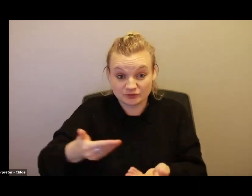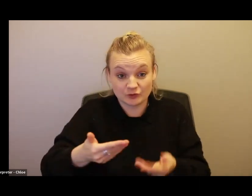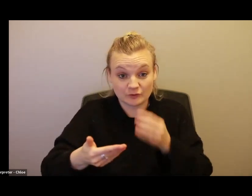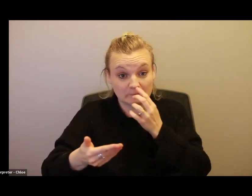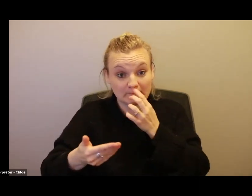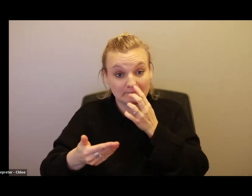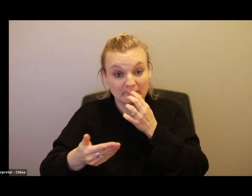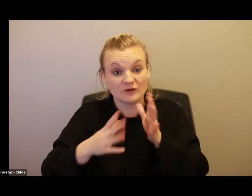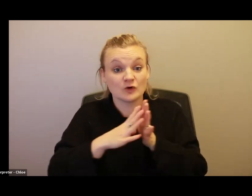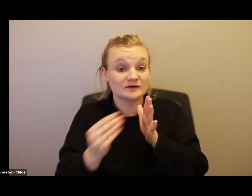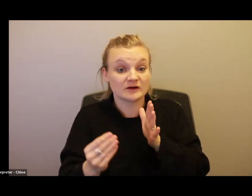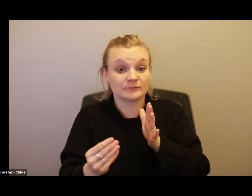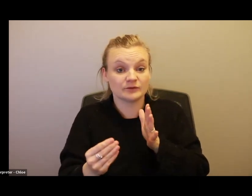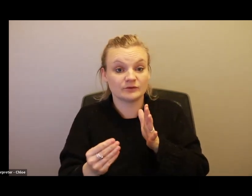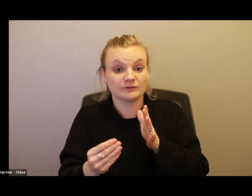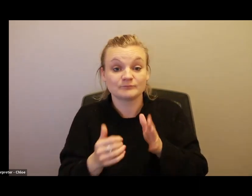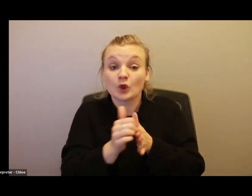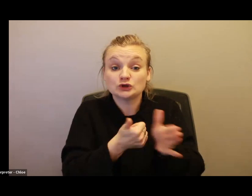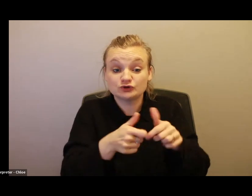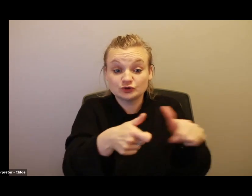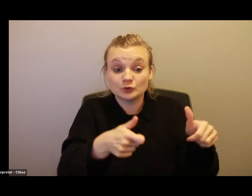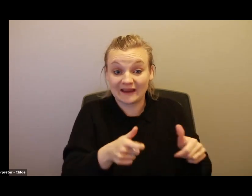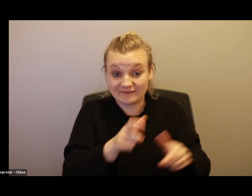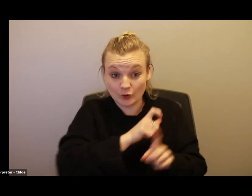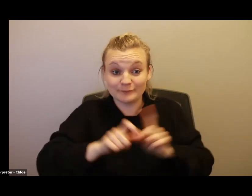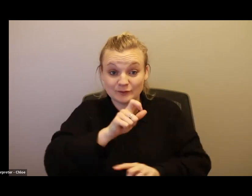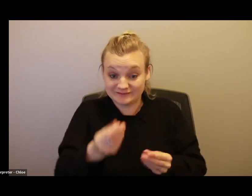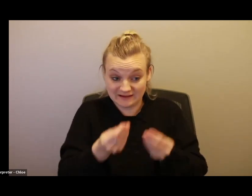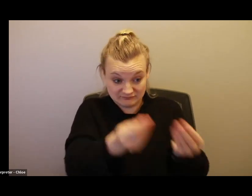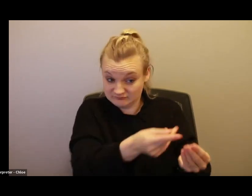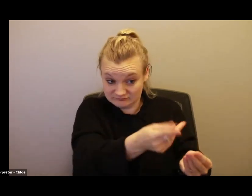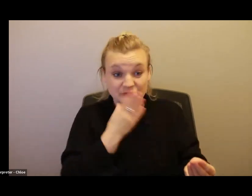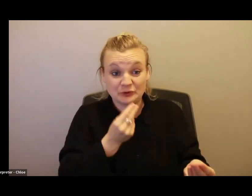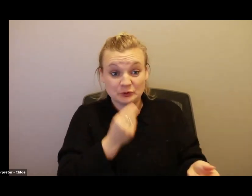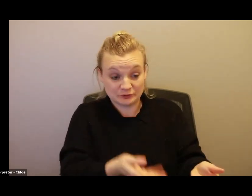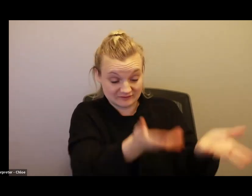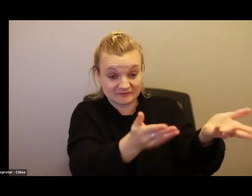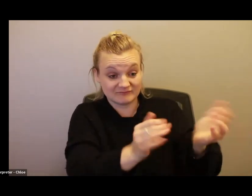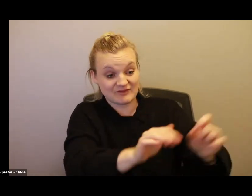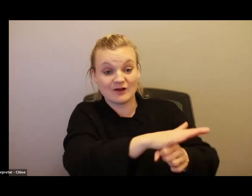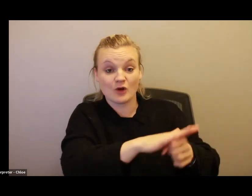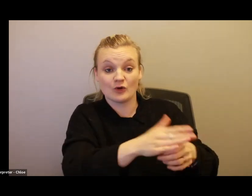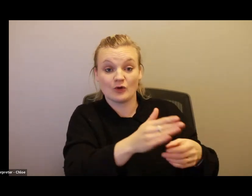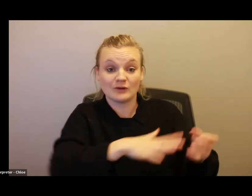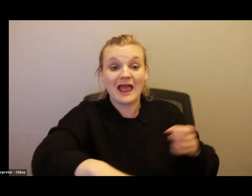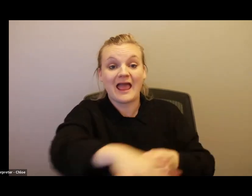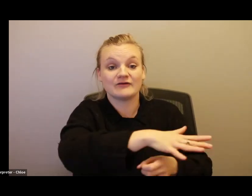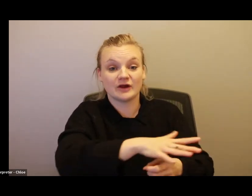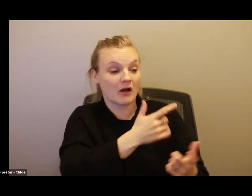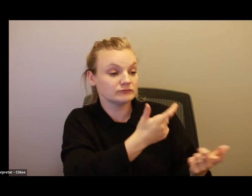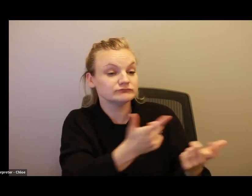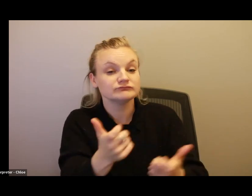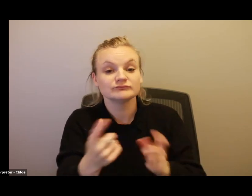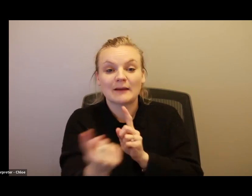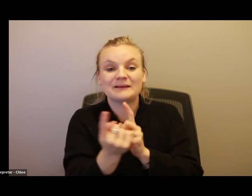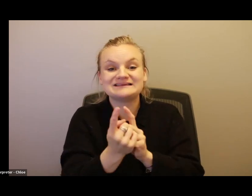so we've got a toolkit for communities that they can now use, in their local area to explore meeting different